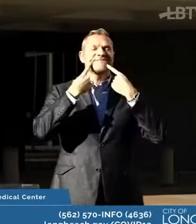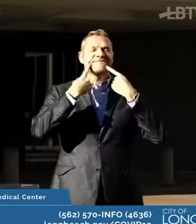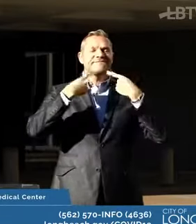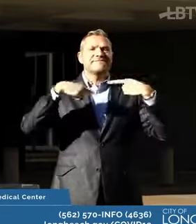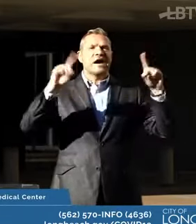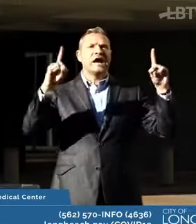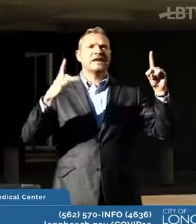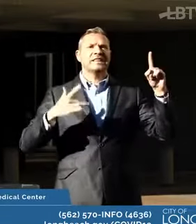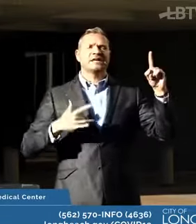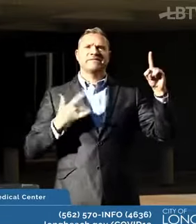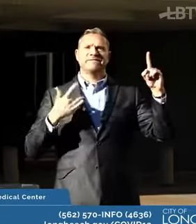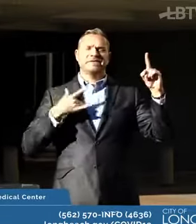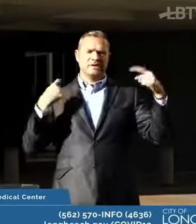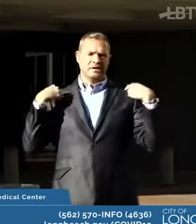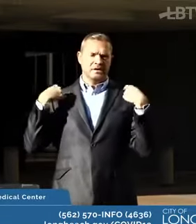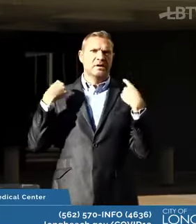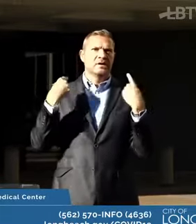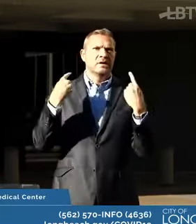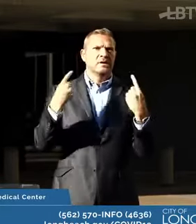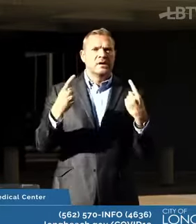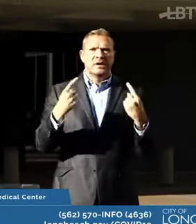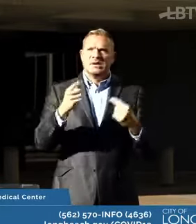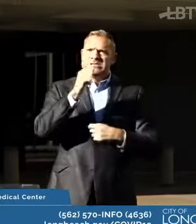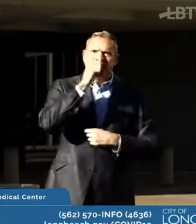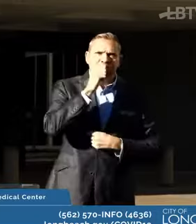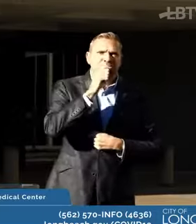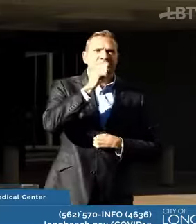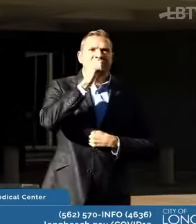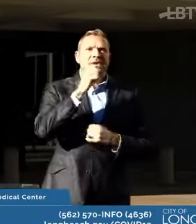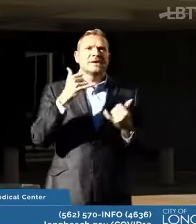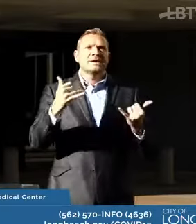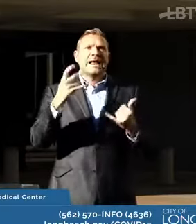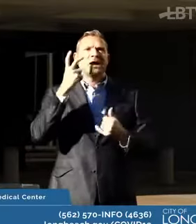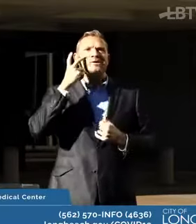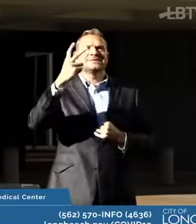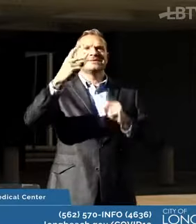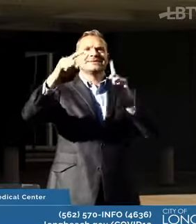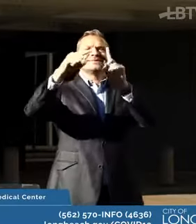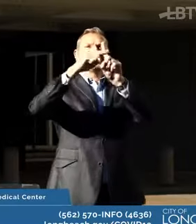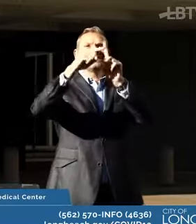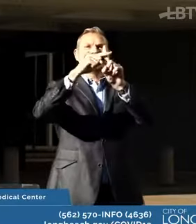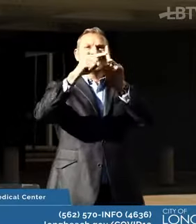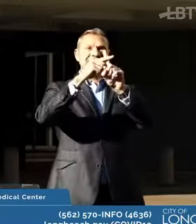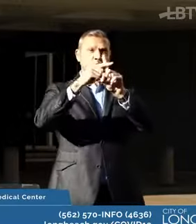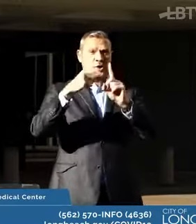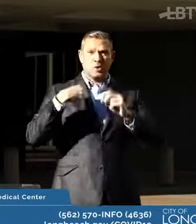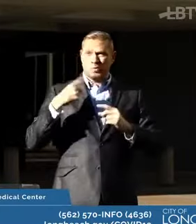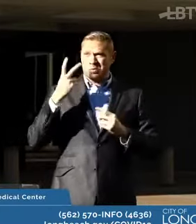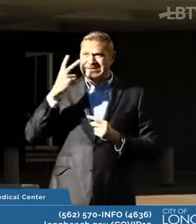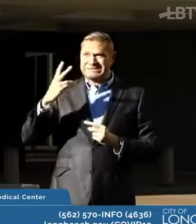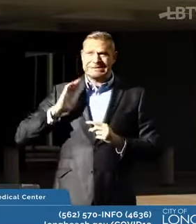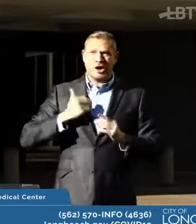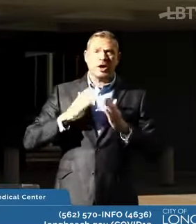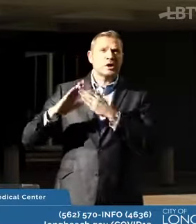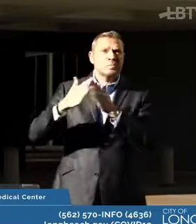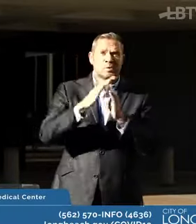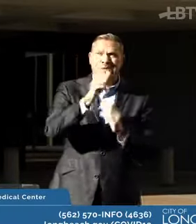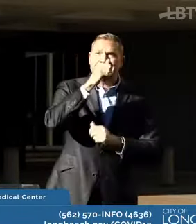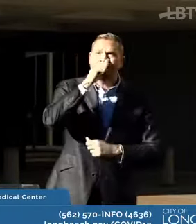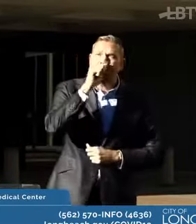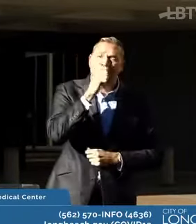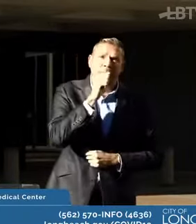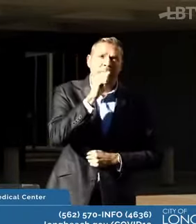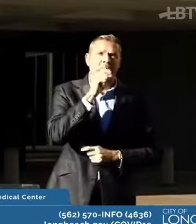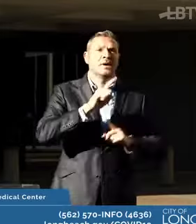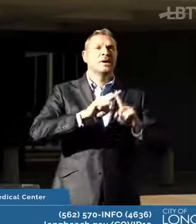light at the end of the tunnel. When there is so much suffering across our community, we are humbled